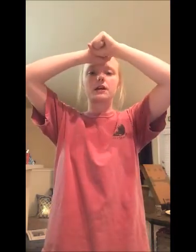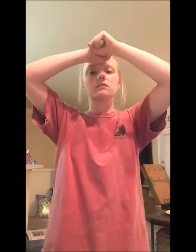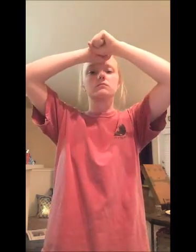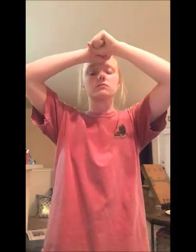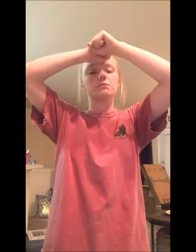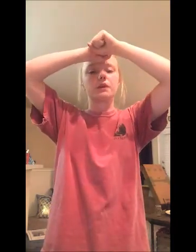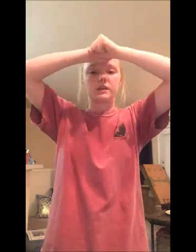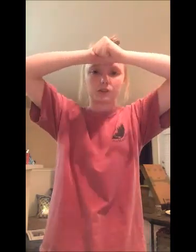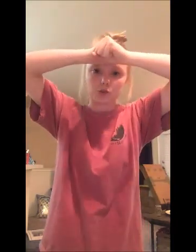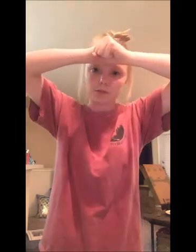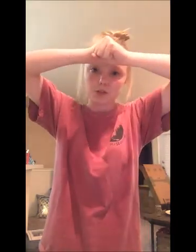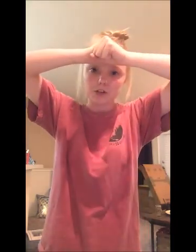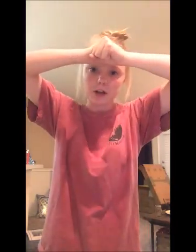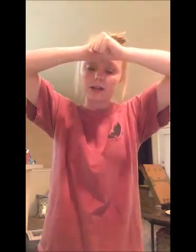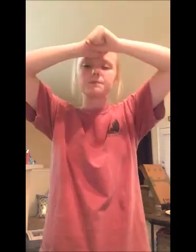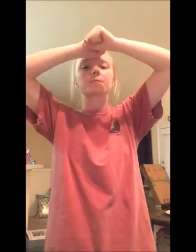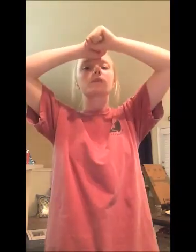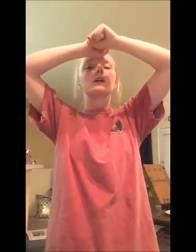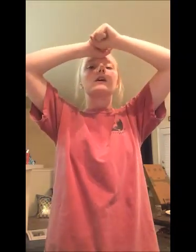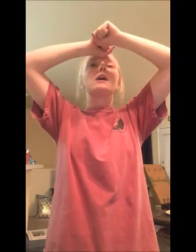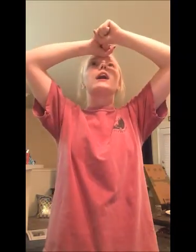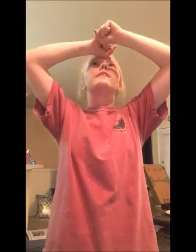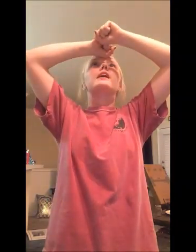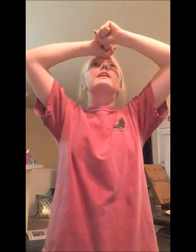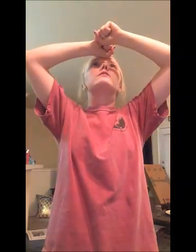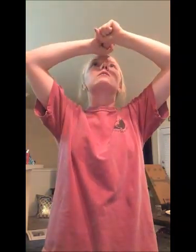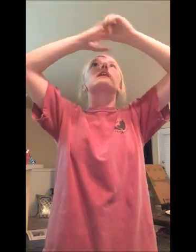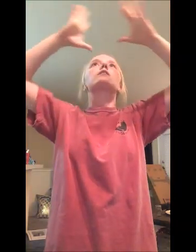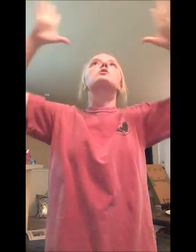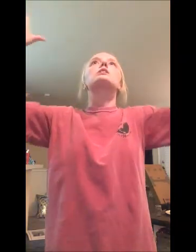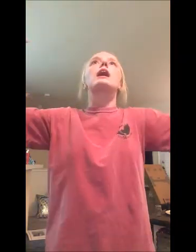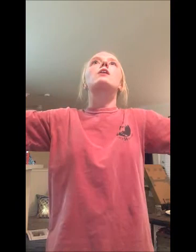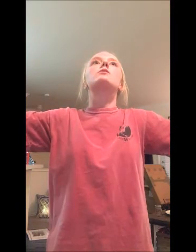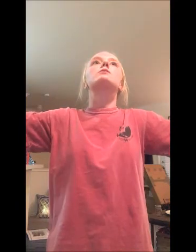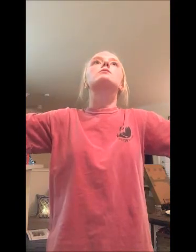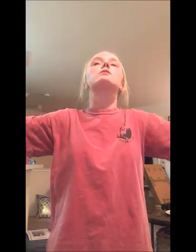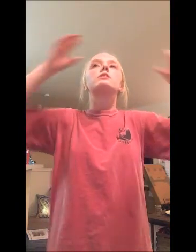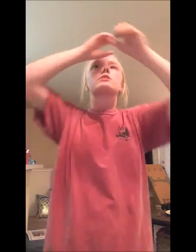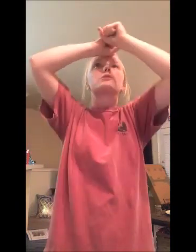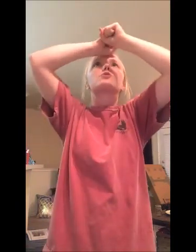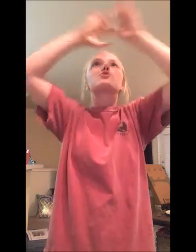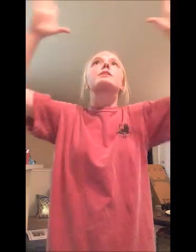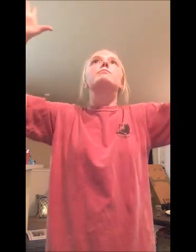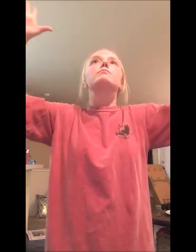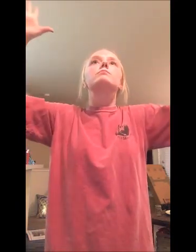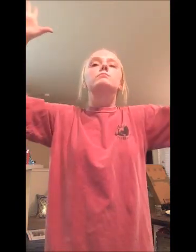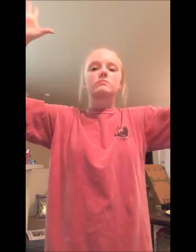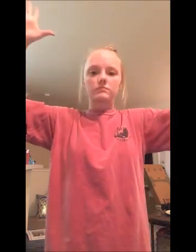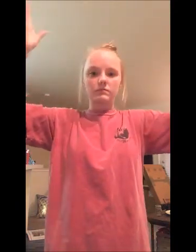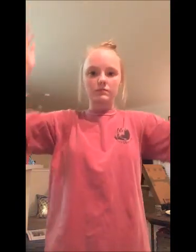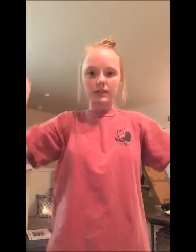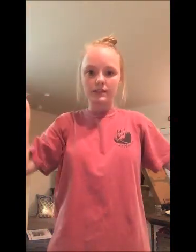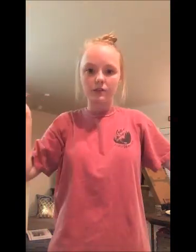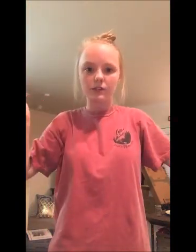forehead, because dreams are in your head. And then, like a little cloud. Dream. That's how you sign